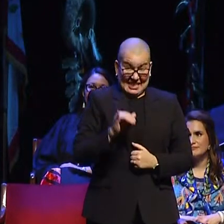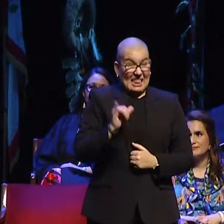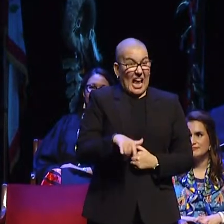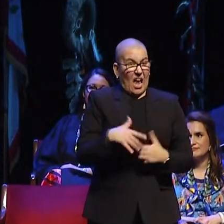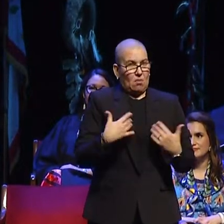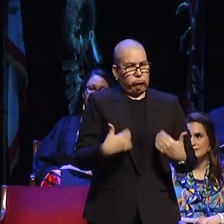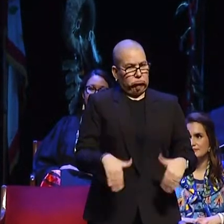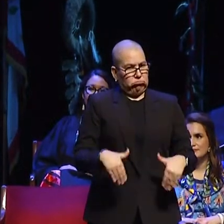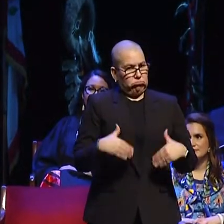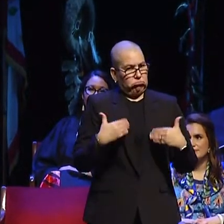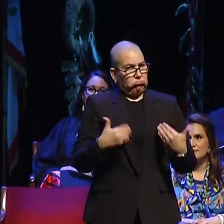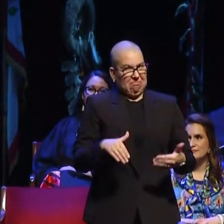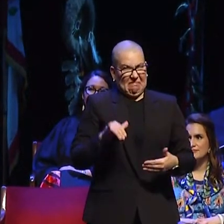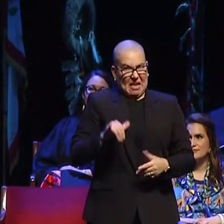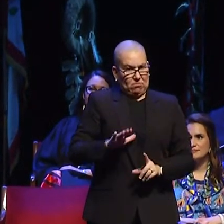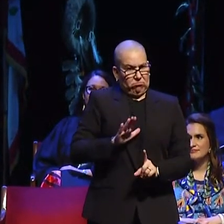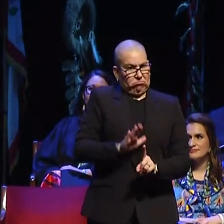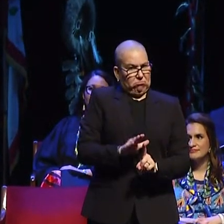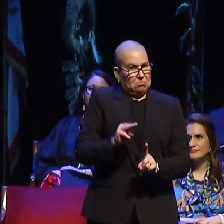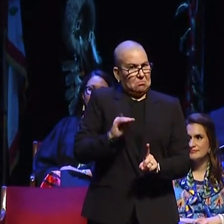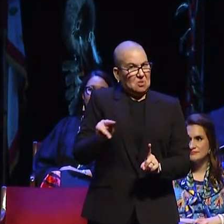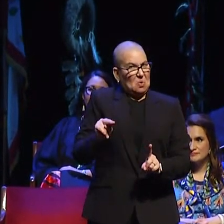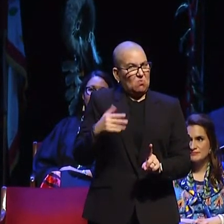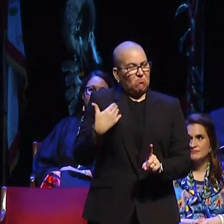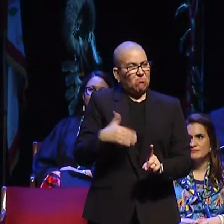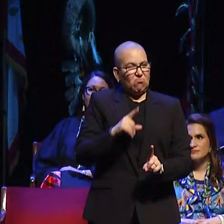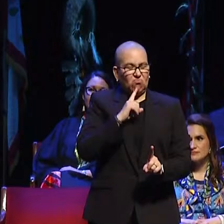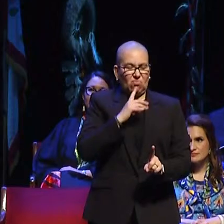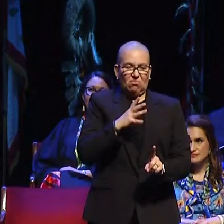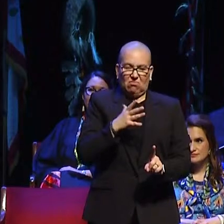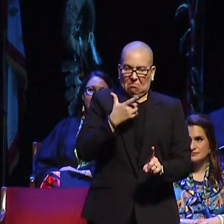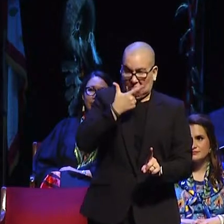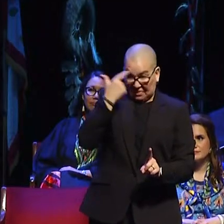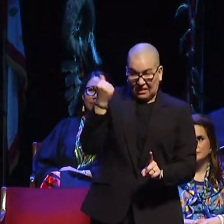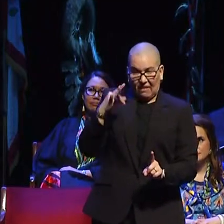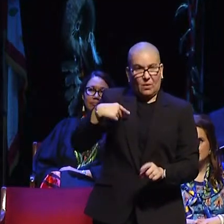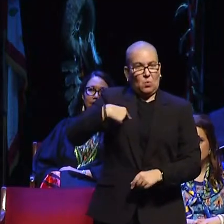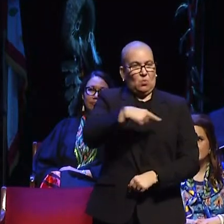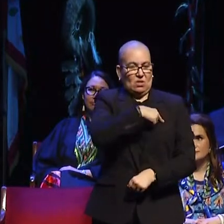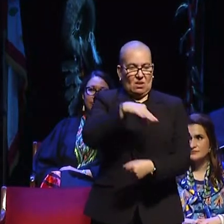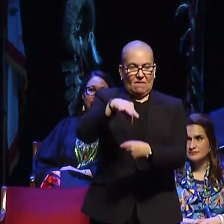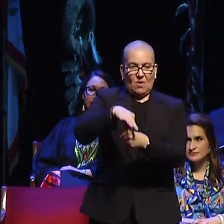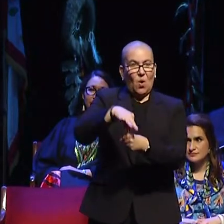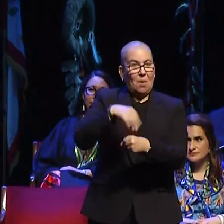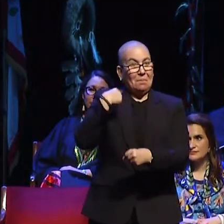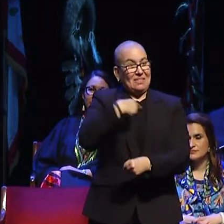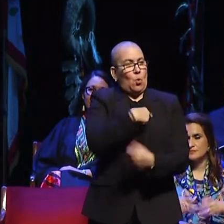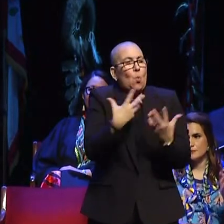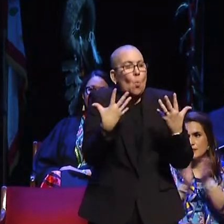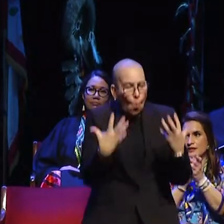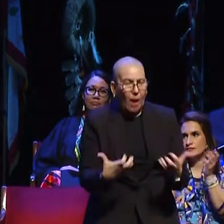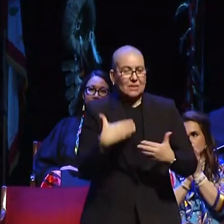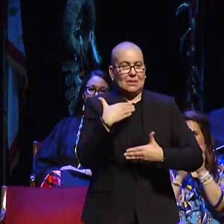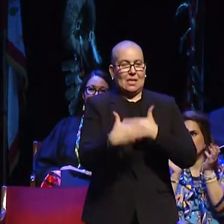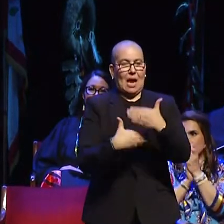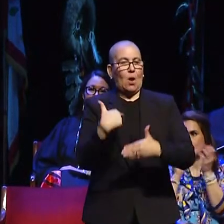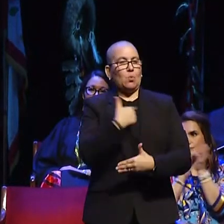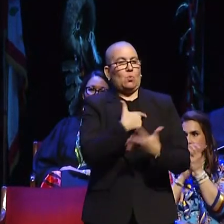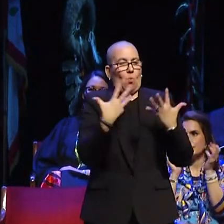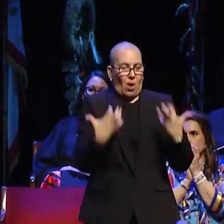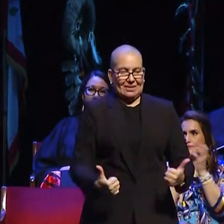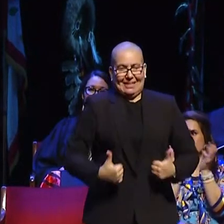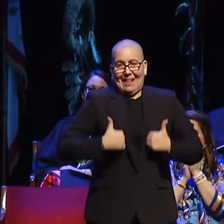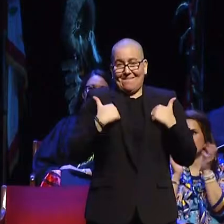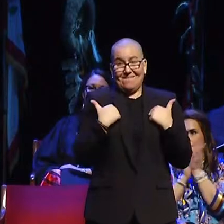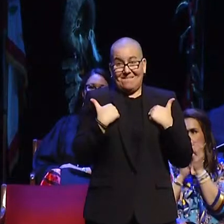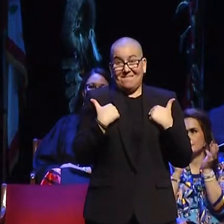Minnesotans spoke. They want that work to be done. They want their lives improved. They want the things they believe in to be